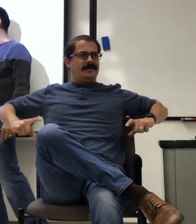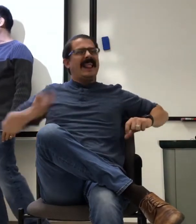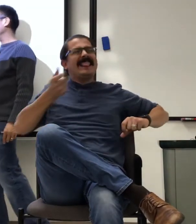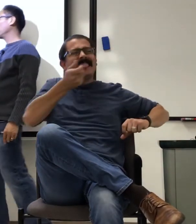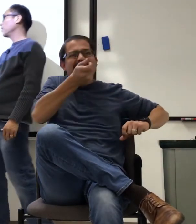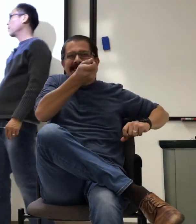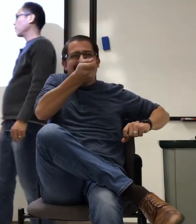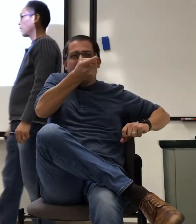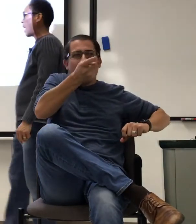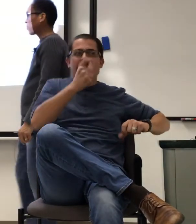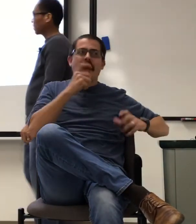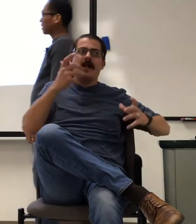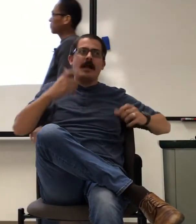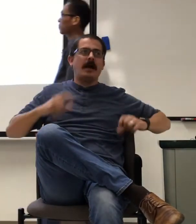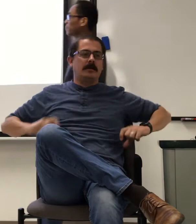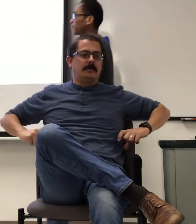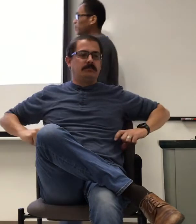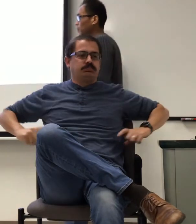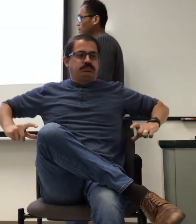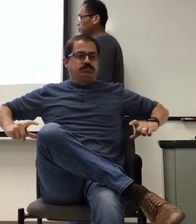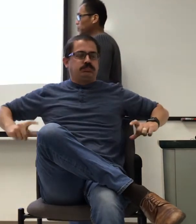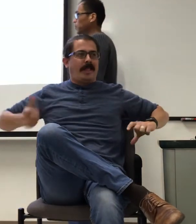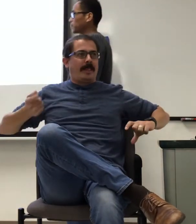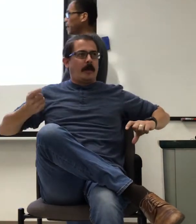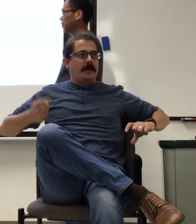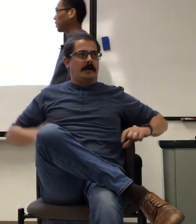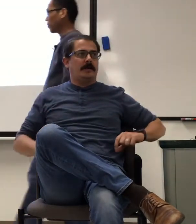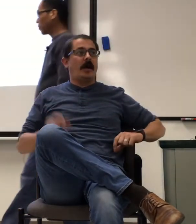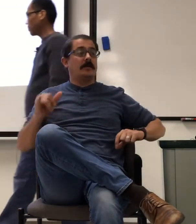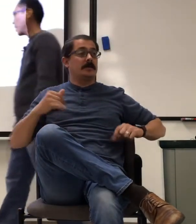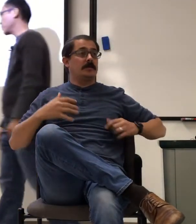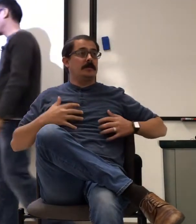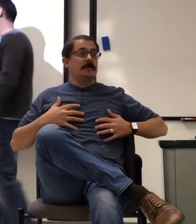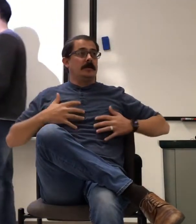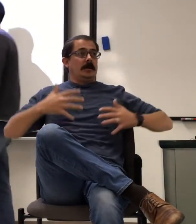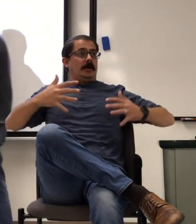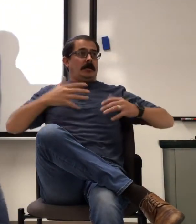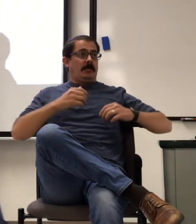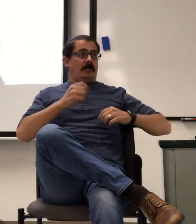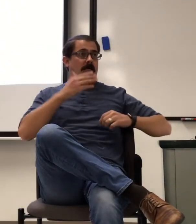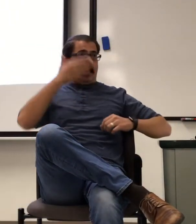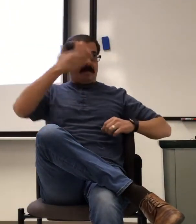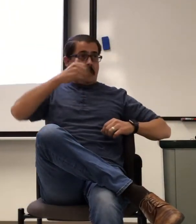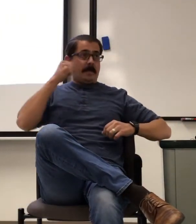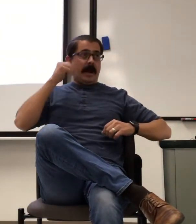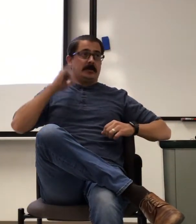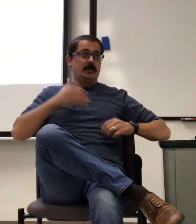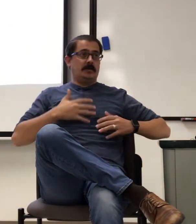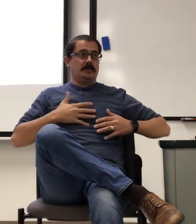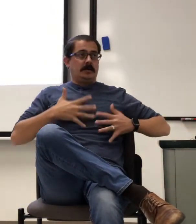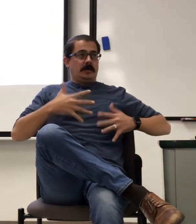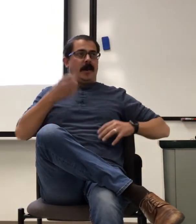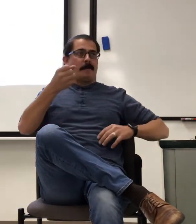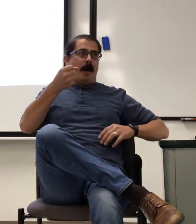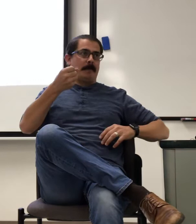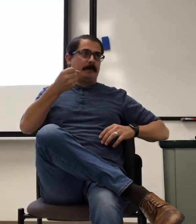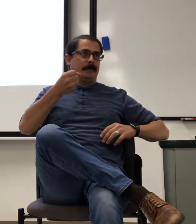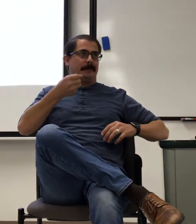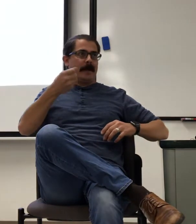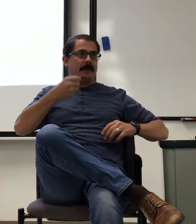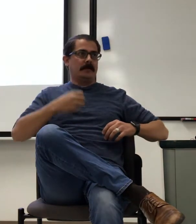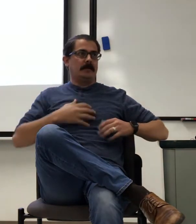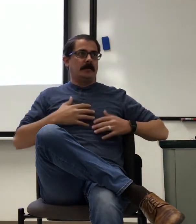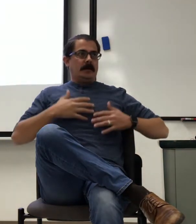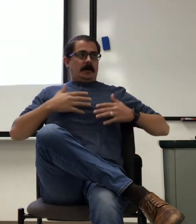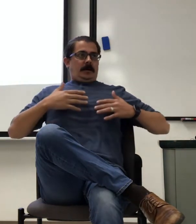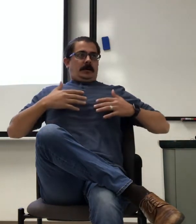little bit laterally. You can also expand the rib cage from front to back by this pump handle movement of